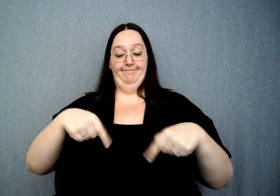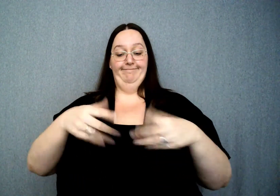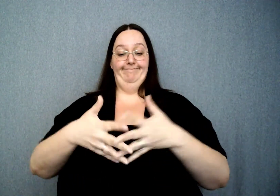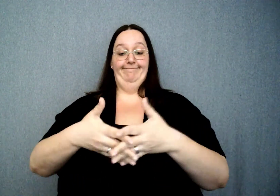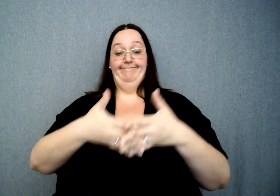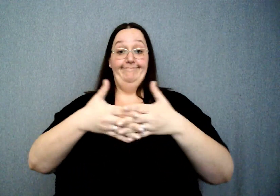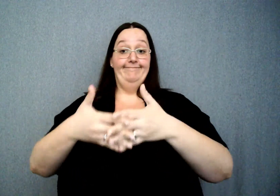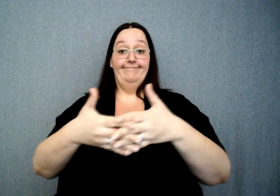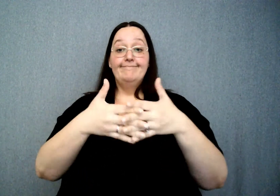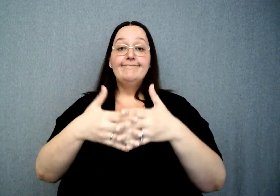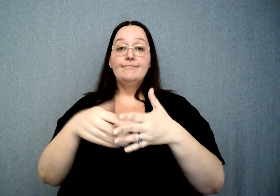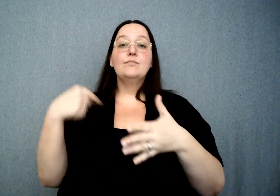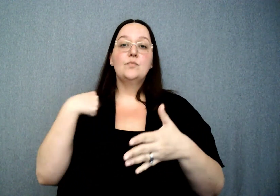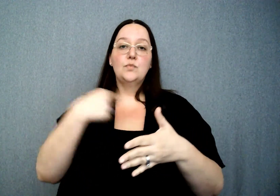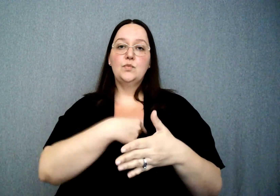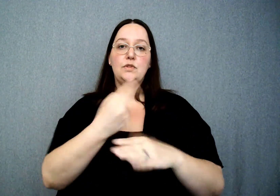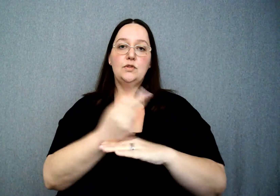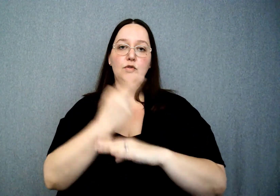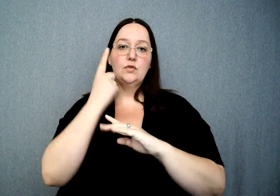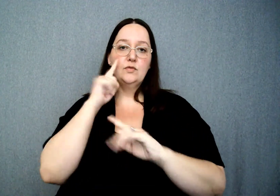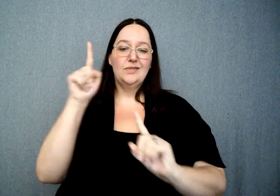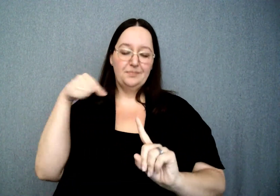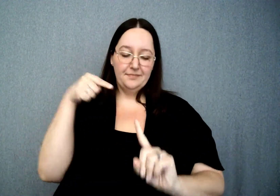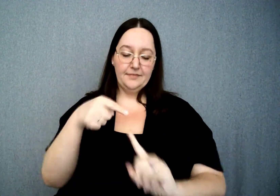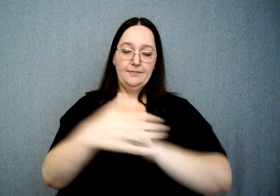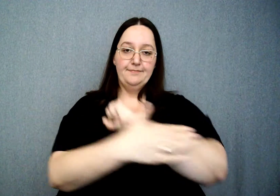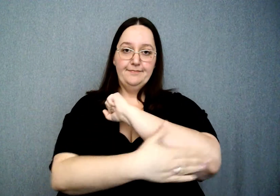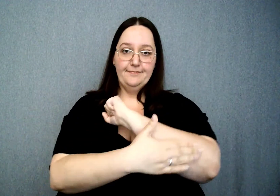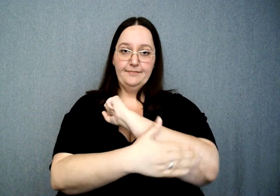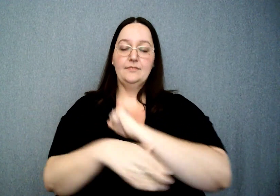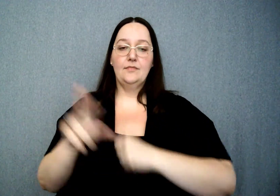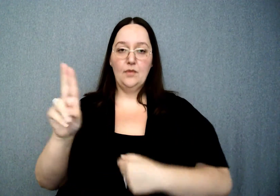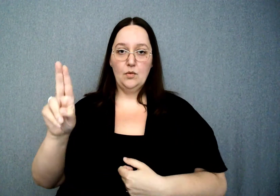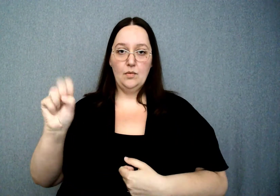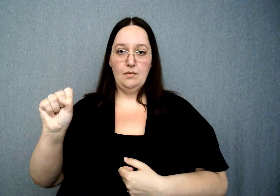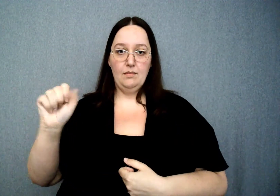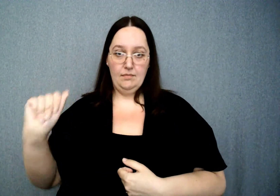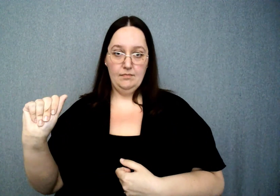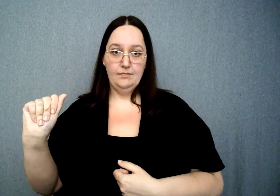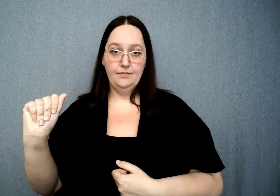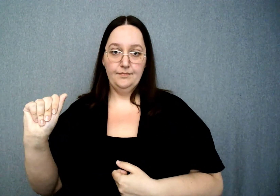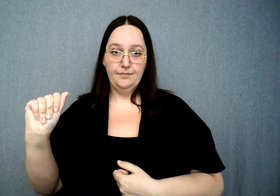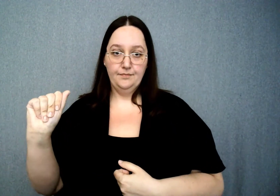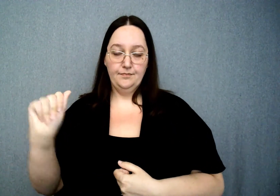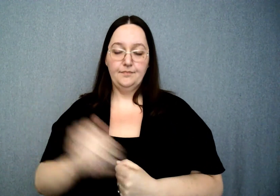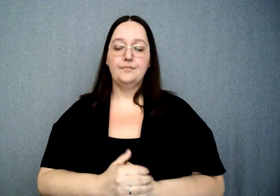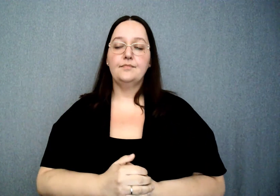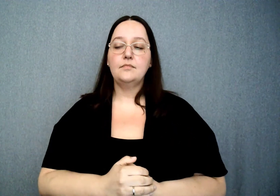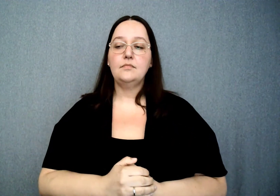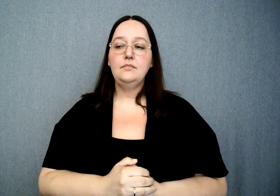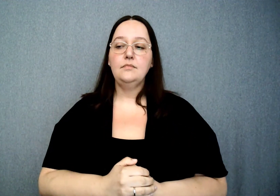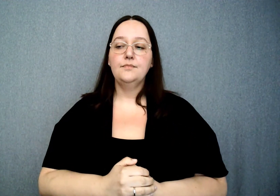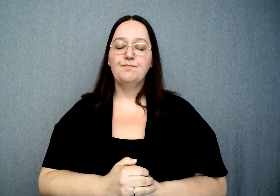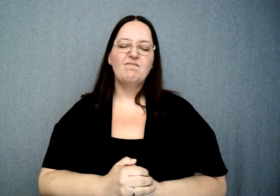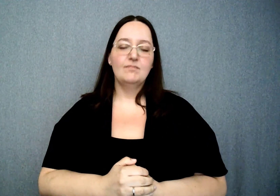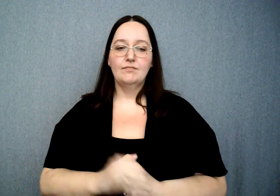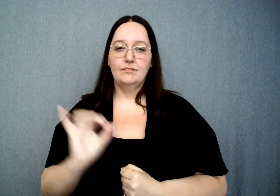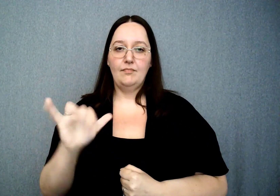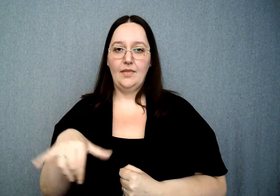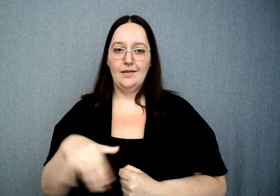Americans. But here in the United States, we tend to say we are American. But this sign is used primarily for the United